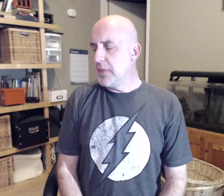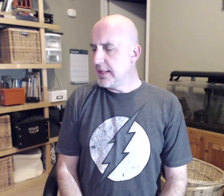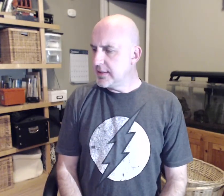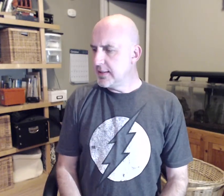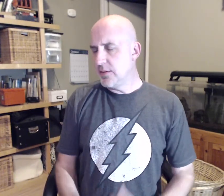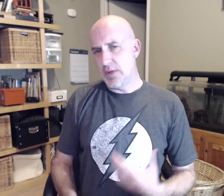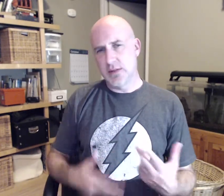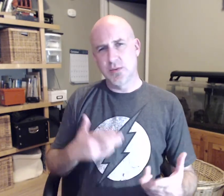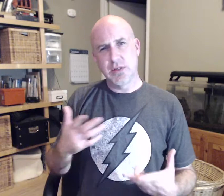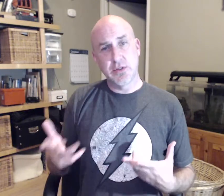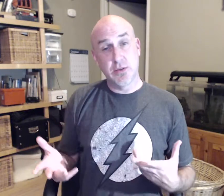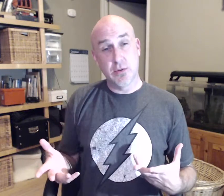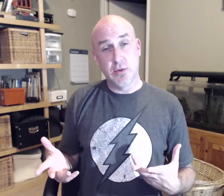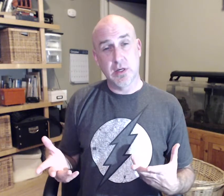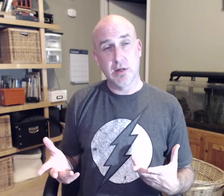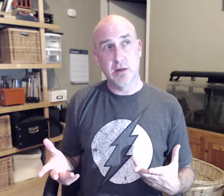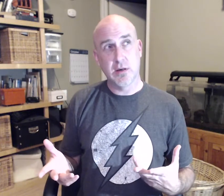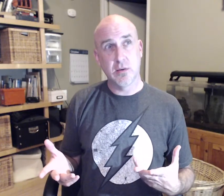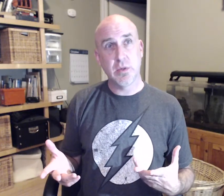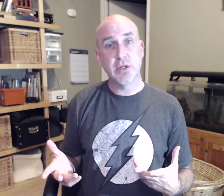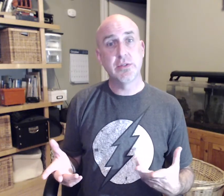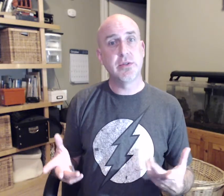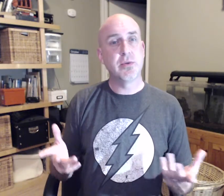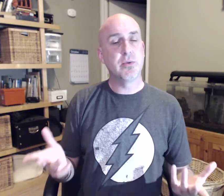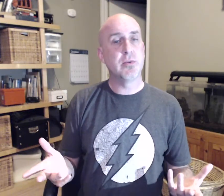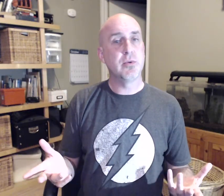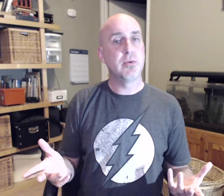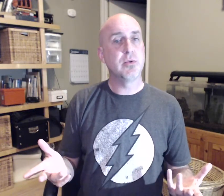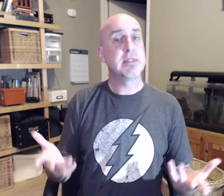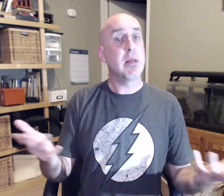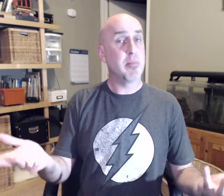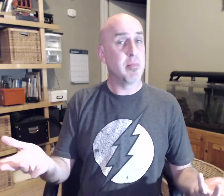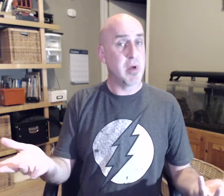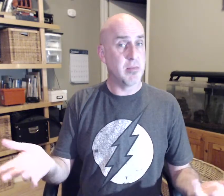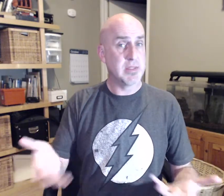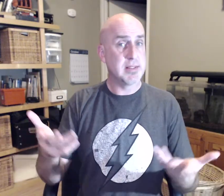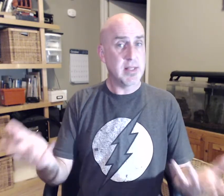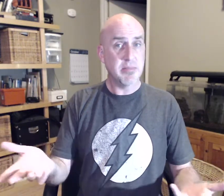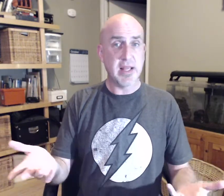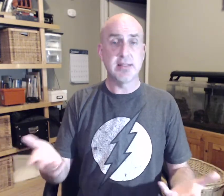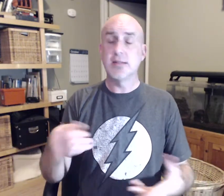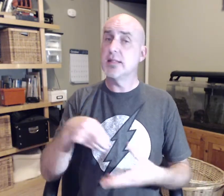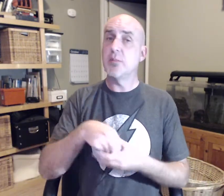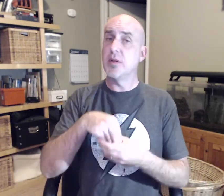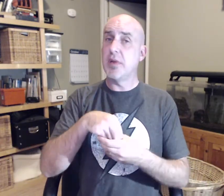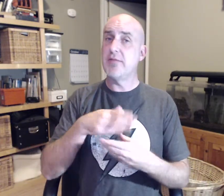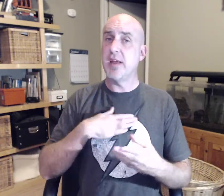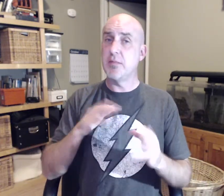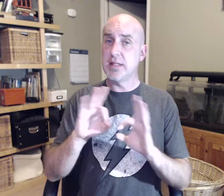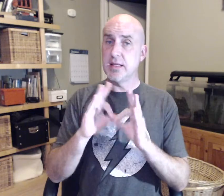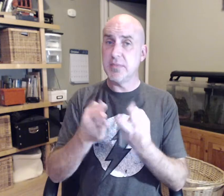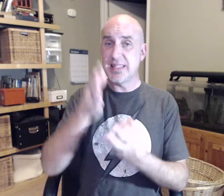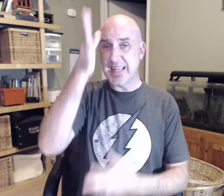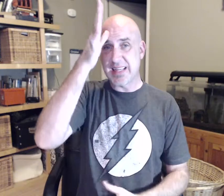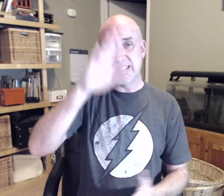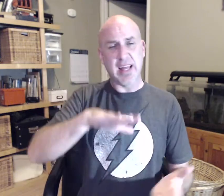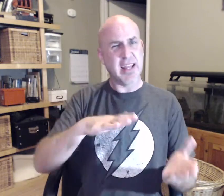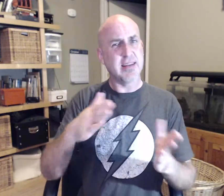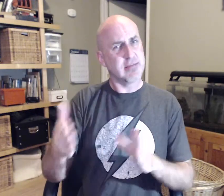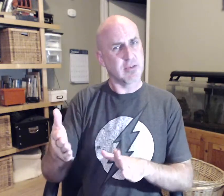Let's see what else we could do. We could do stepmoms and stepdads. Example, in my family, my dad died quite a